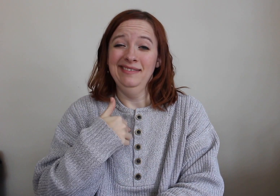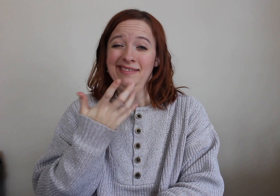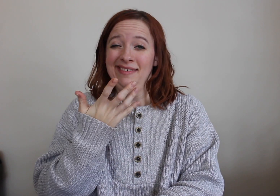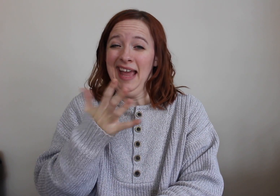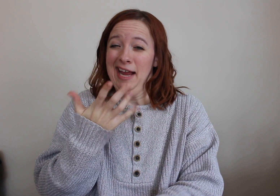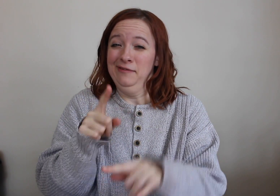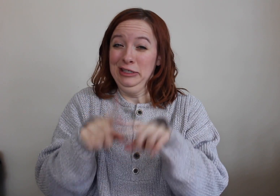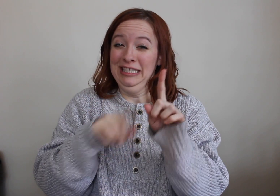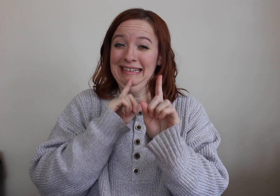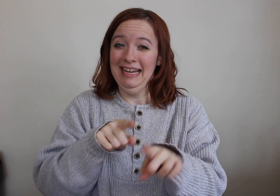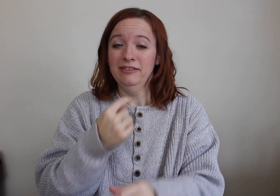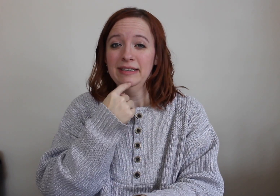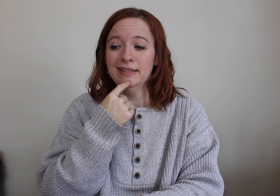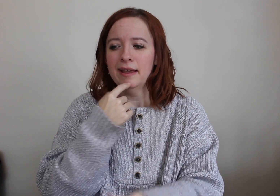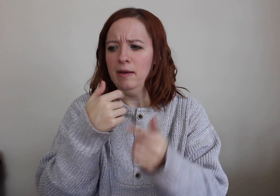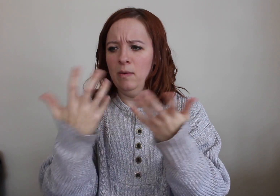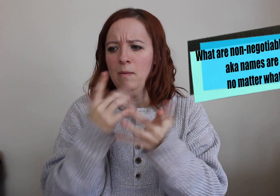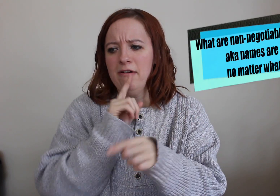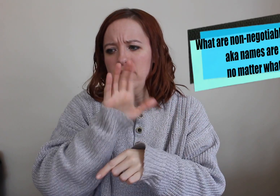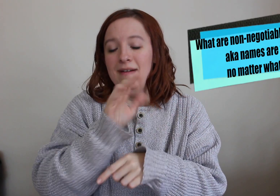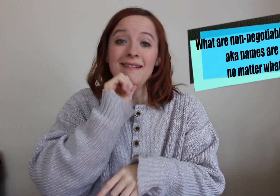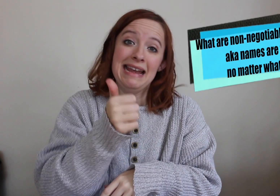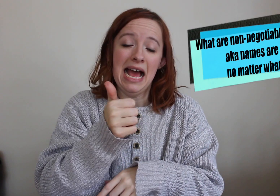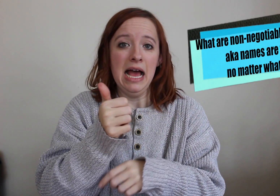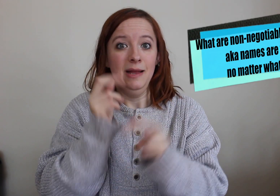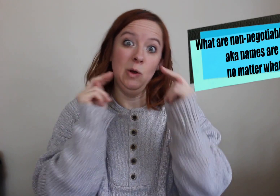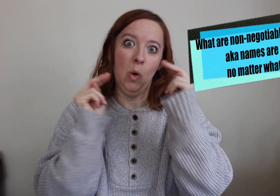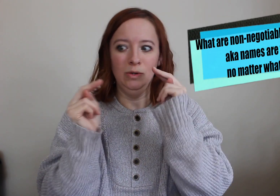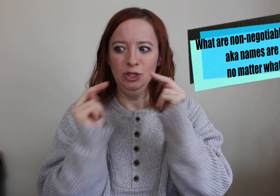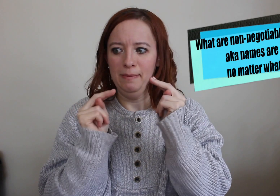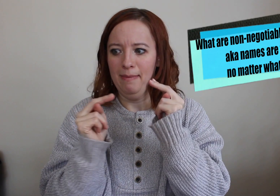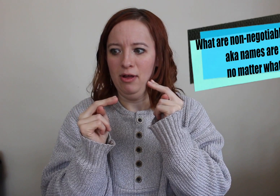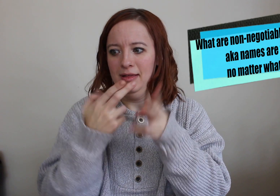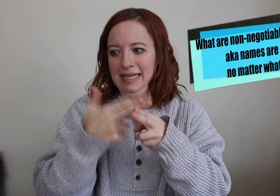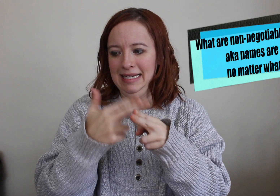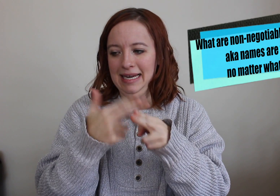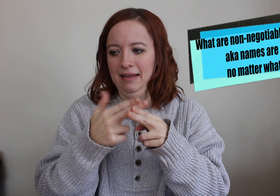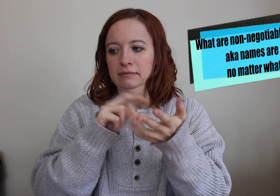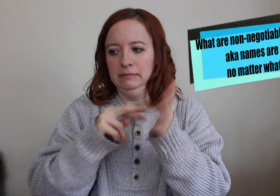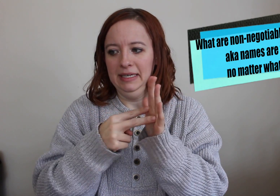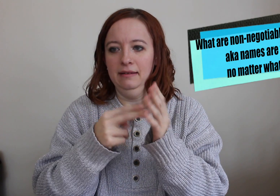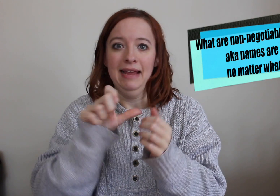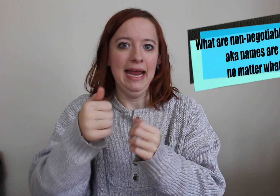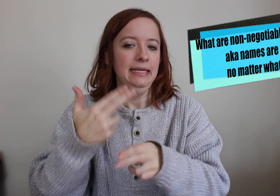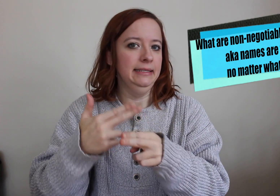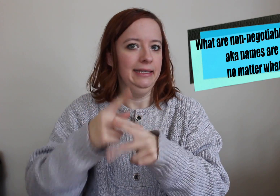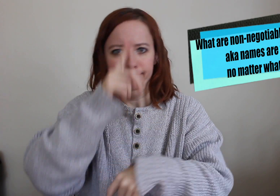Number 5, I kind of couldn't answer because it said, what are your non-negotiable to your partner, aka names you're set on